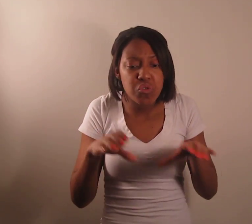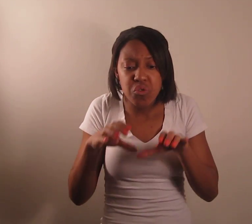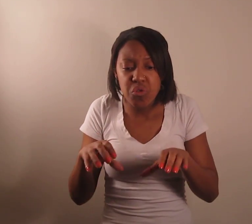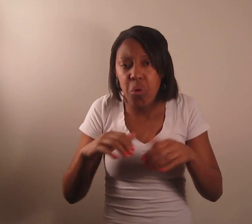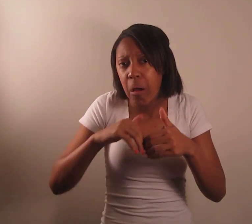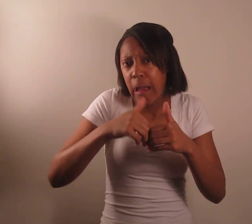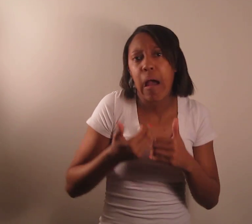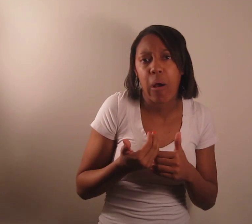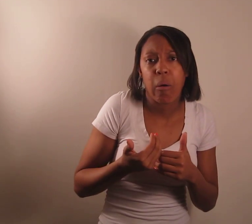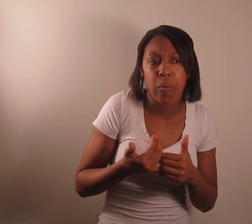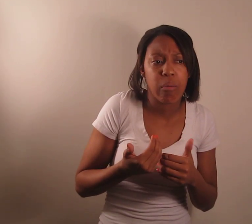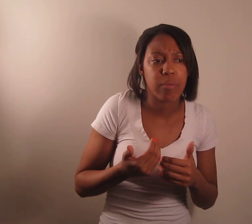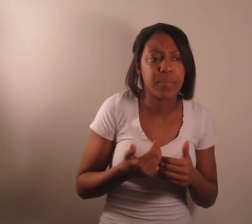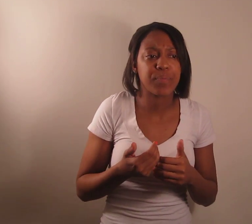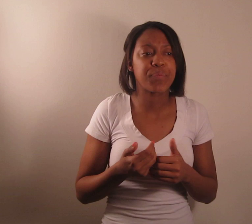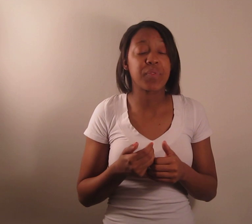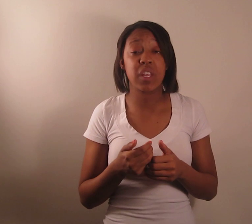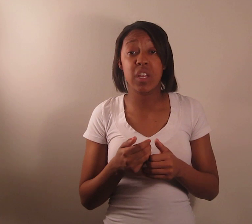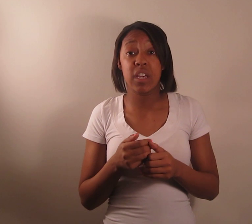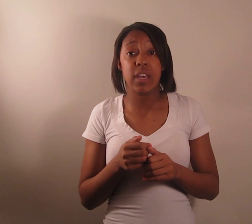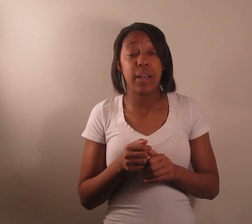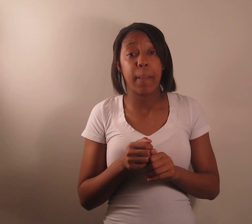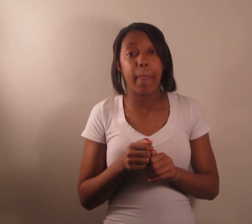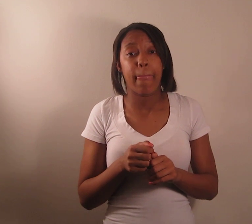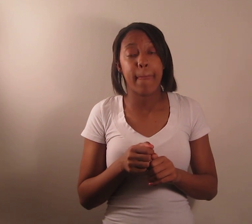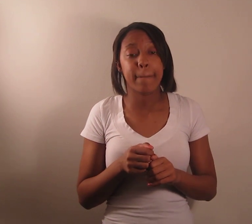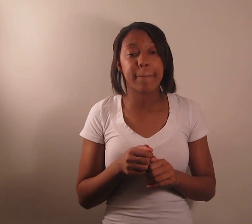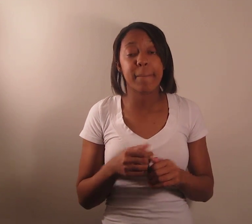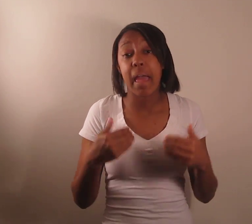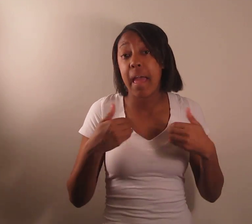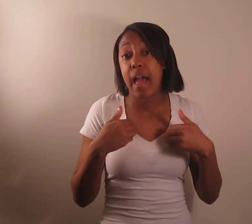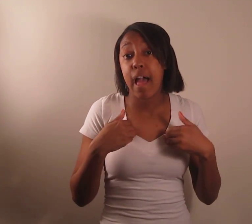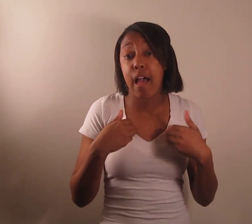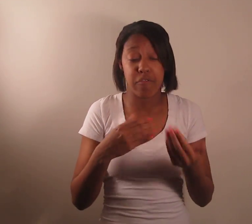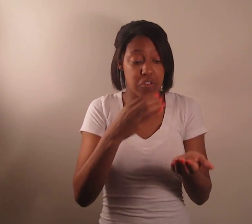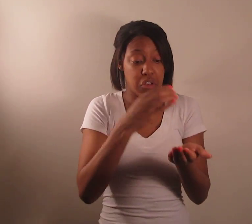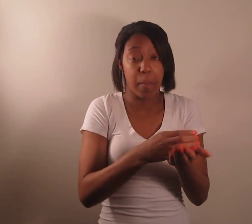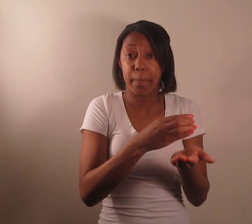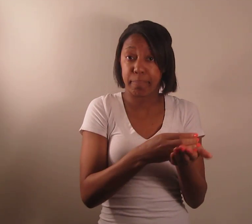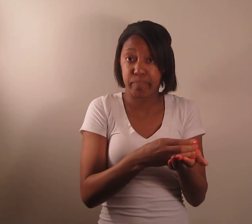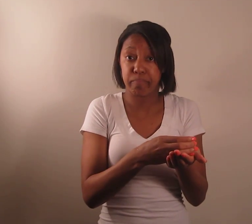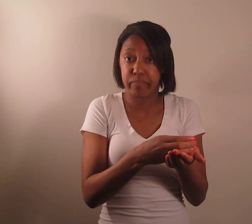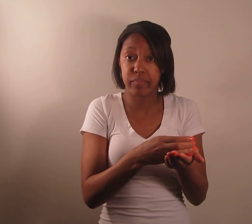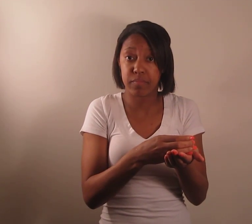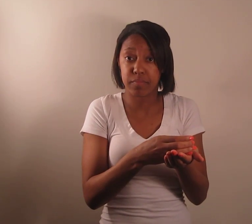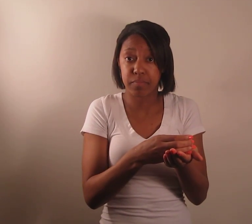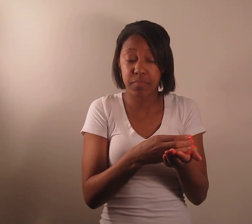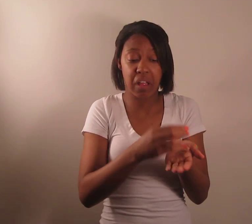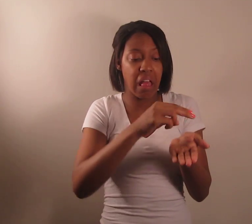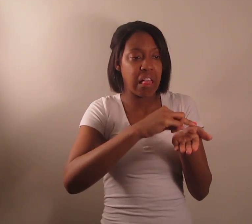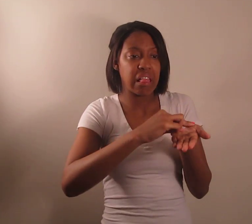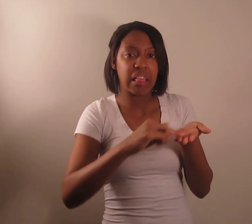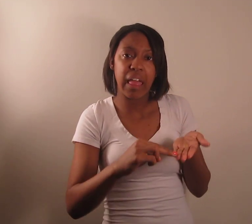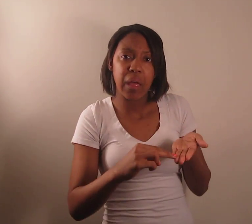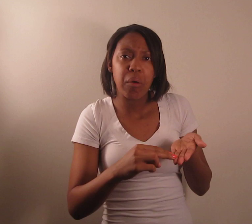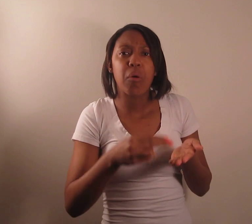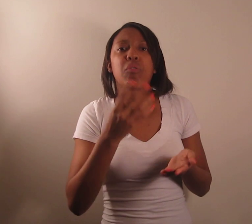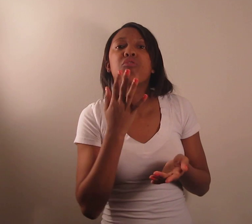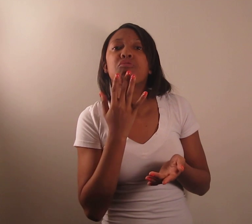be taking each one of these, and you have a cup here, which is labeled with a color. And if you notice here, this